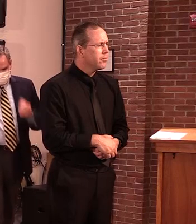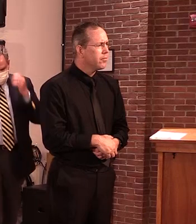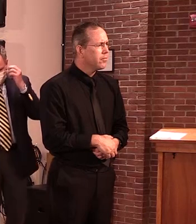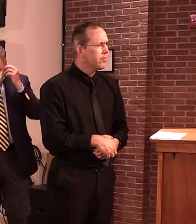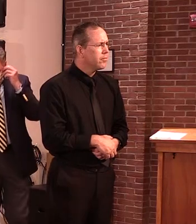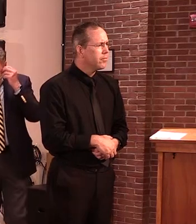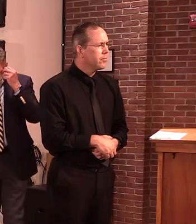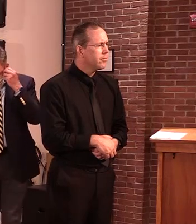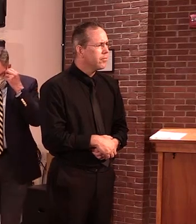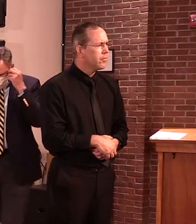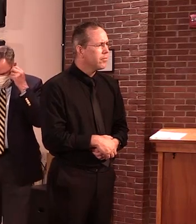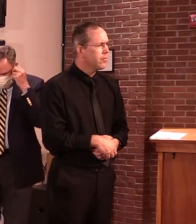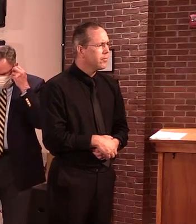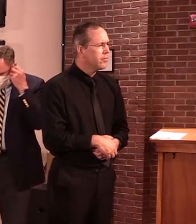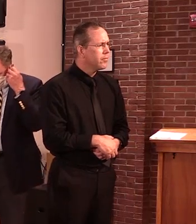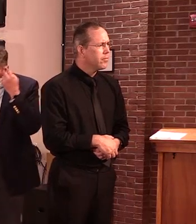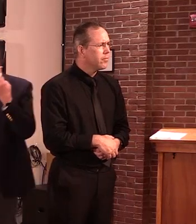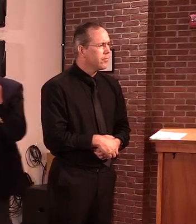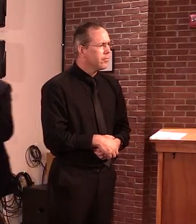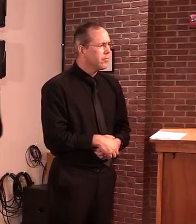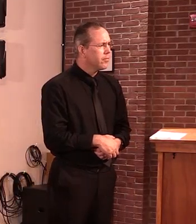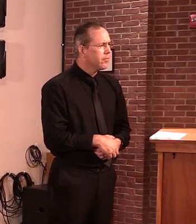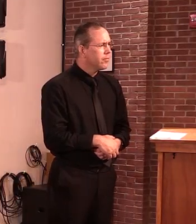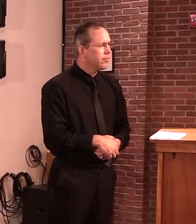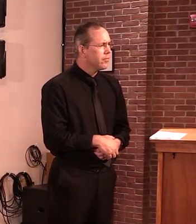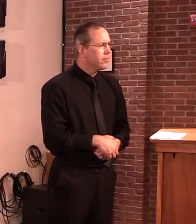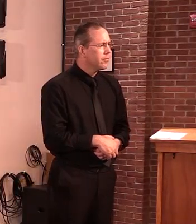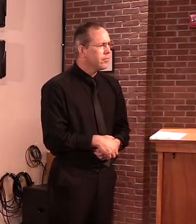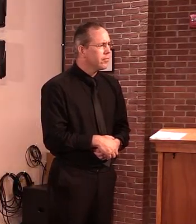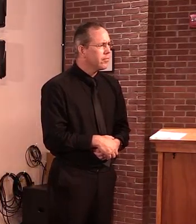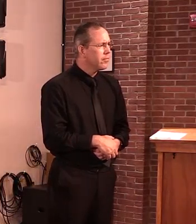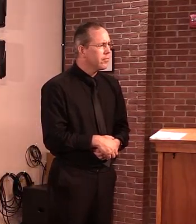are blocked, will students and coaches be able to jump to